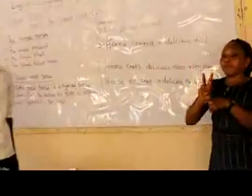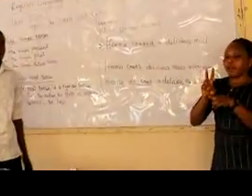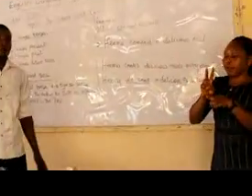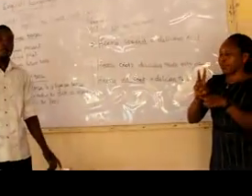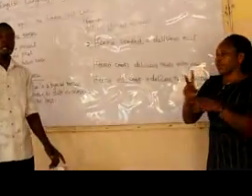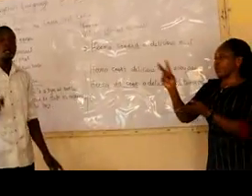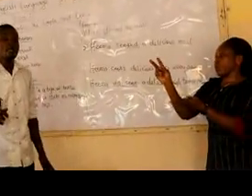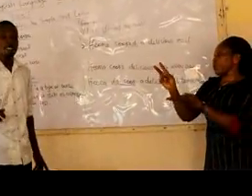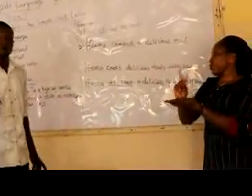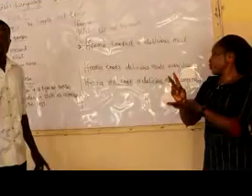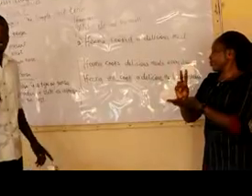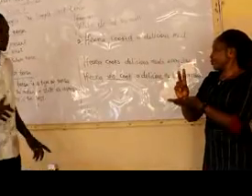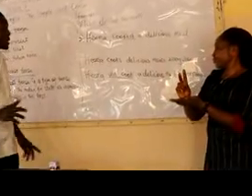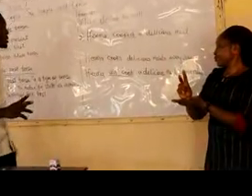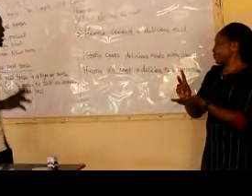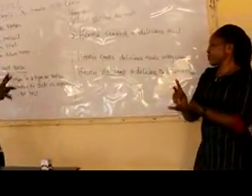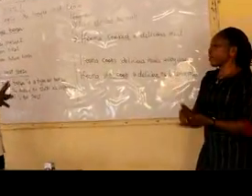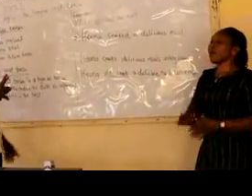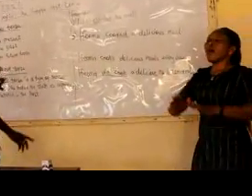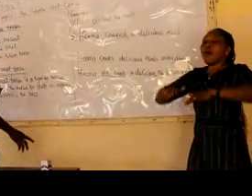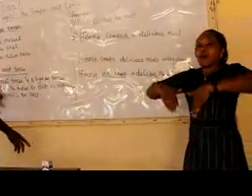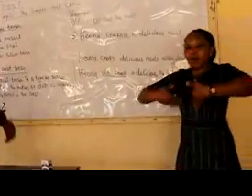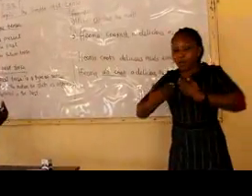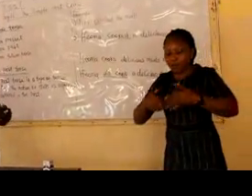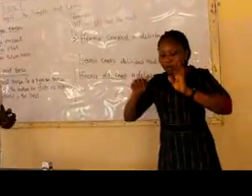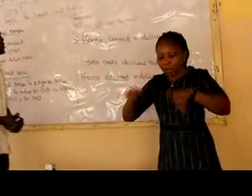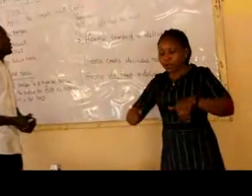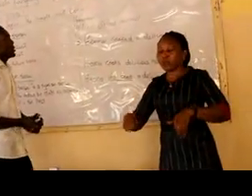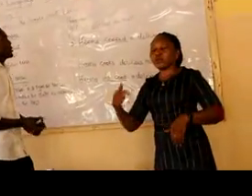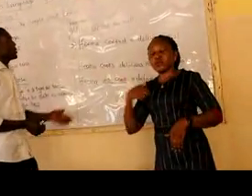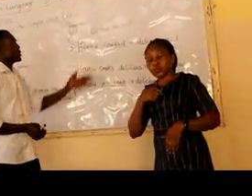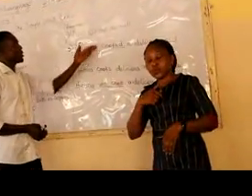we recognize the simple past tense? Like we said,